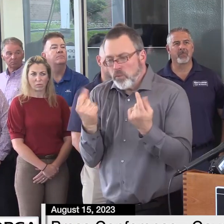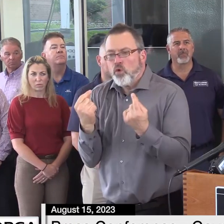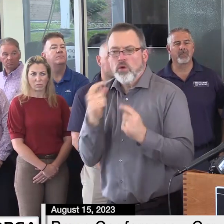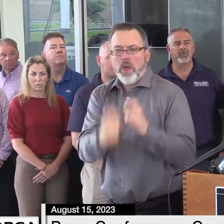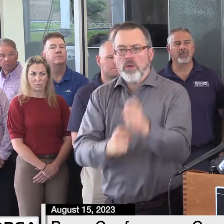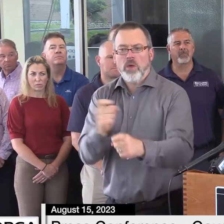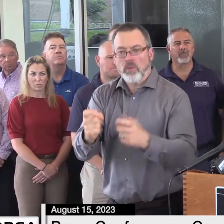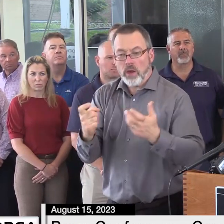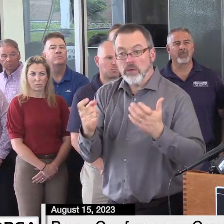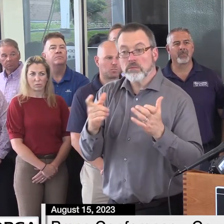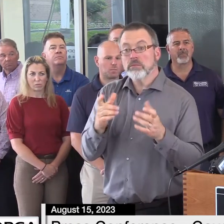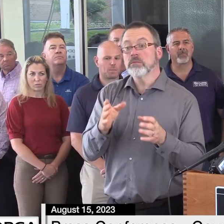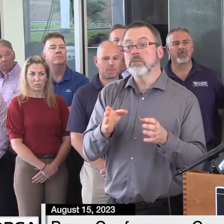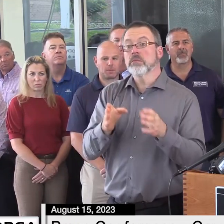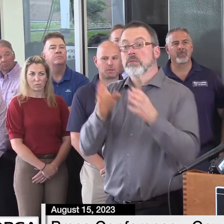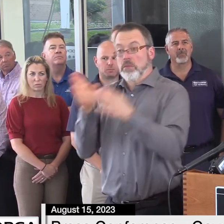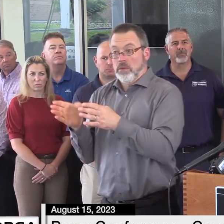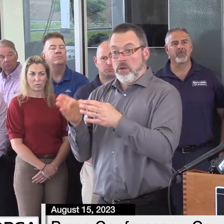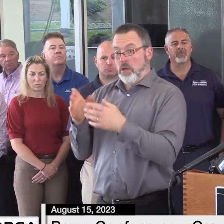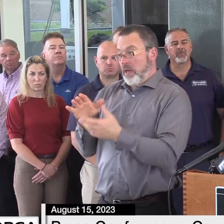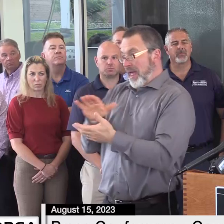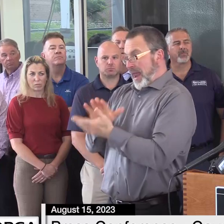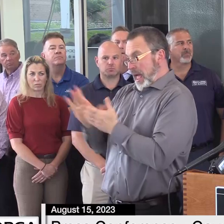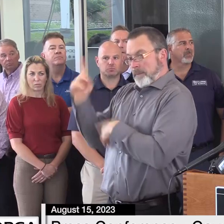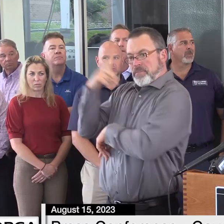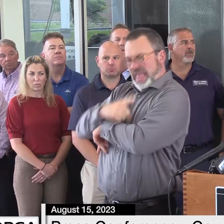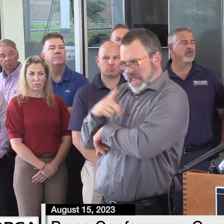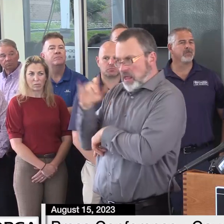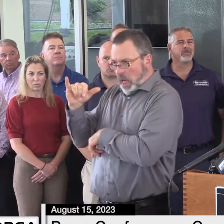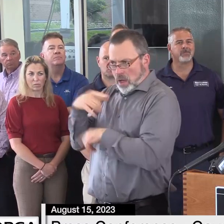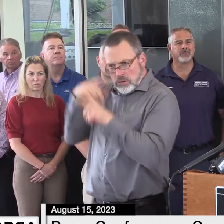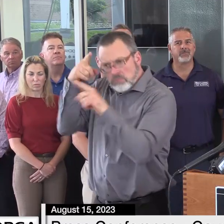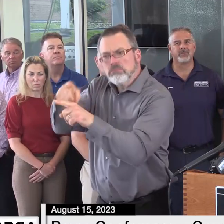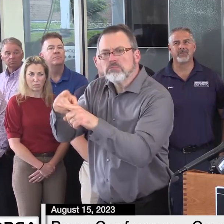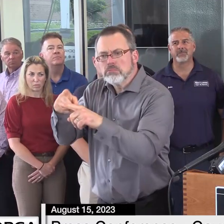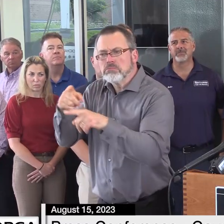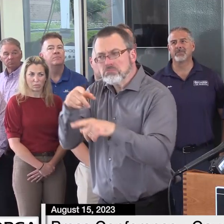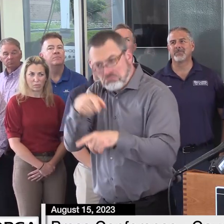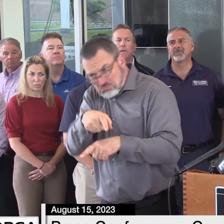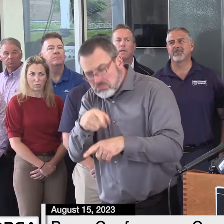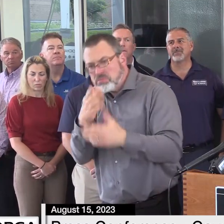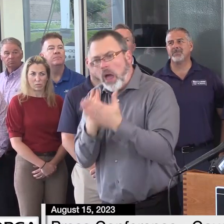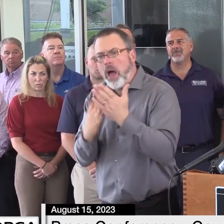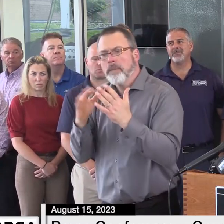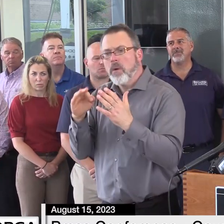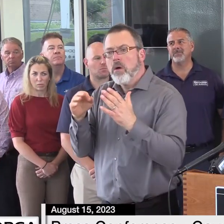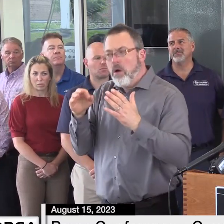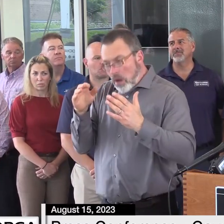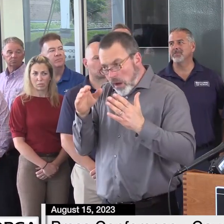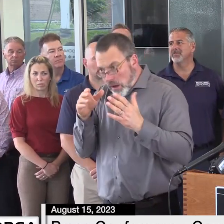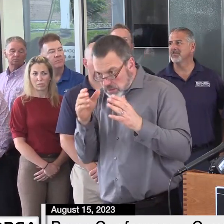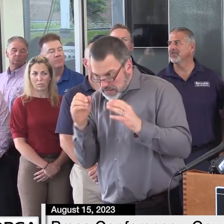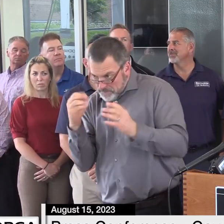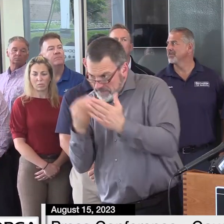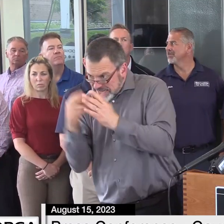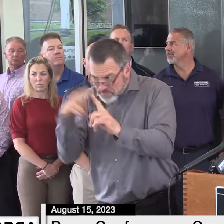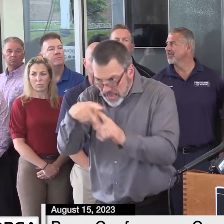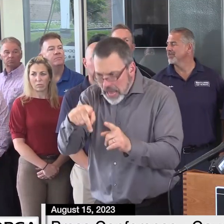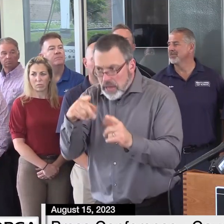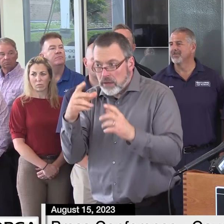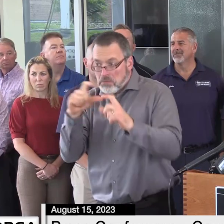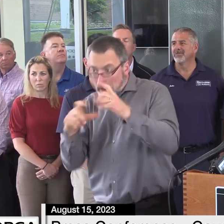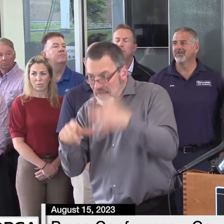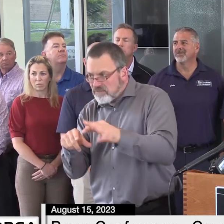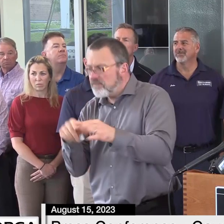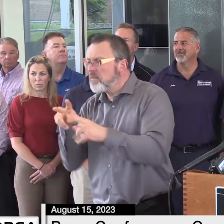Vermont. That'll go towards the day itself, and then we'll determine what we can do. If there's anything left over, we'll determine where we go